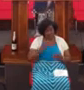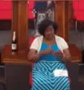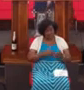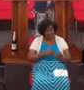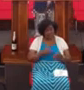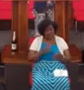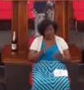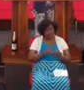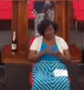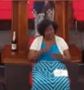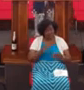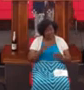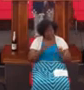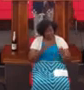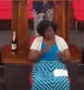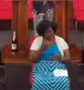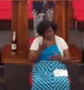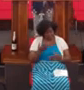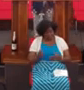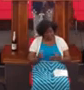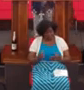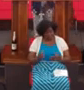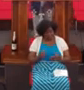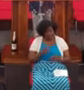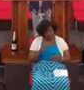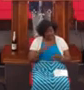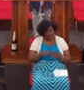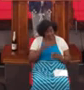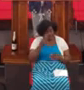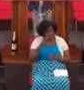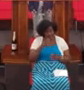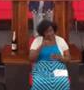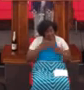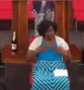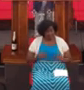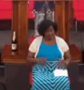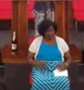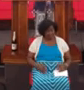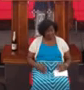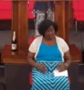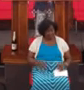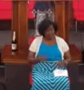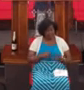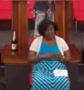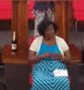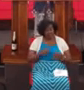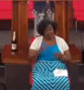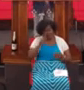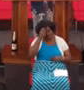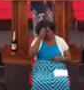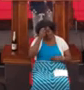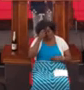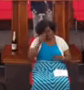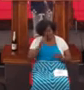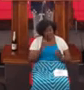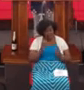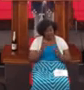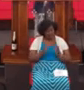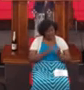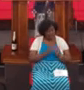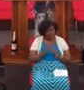had dropsy. In dropsy, the body, this disease that the Bible speaks about, the